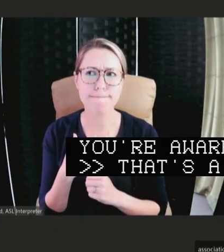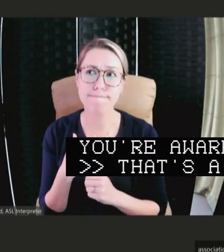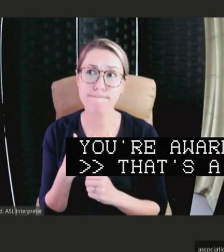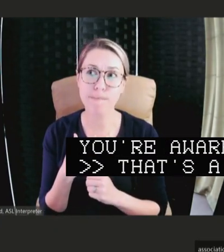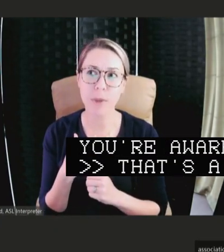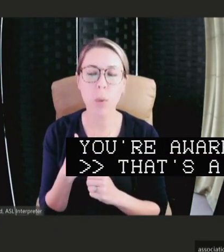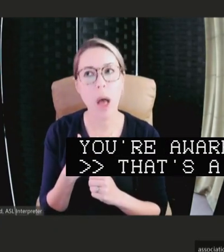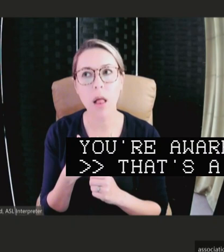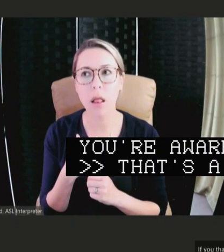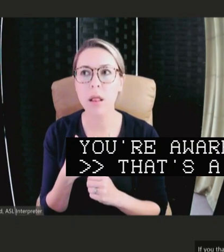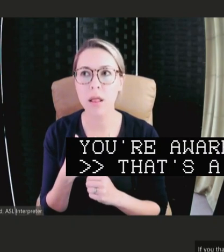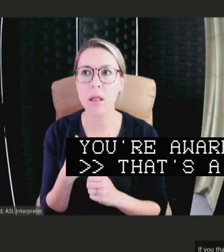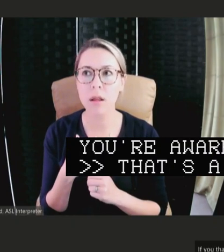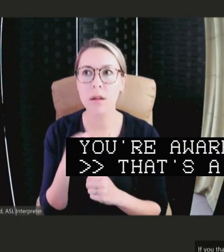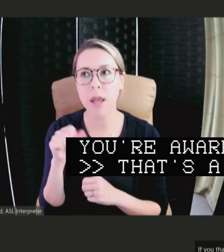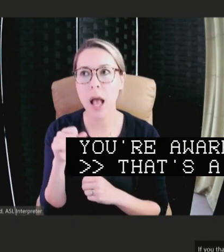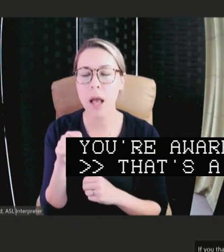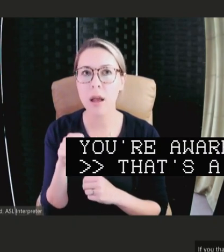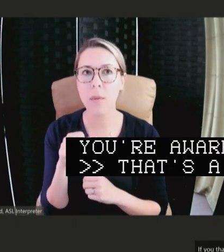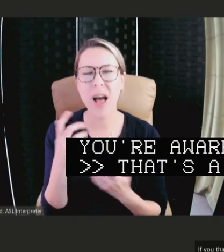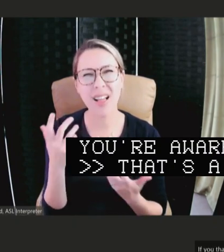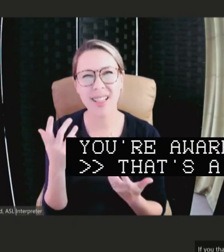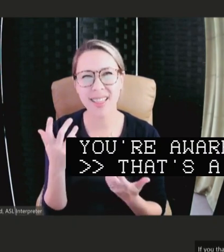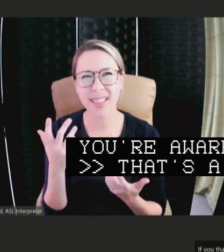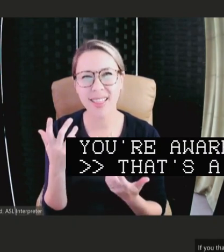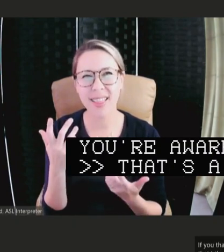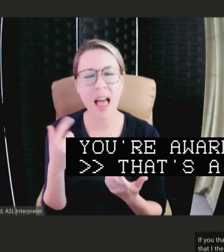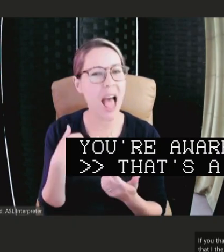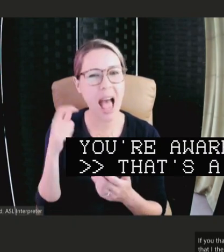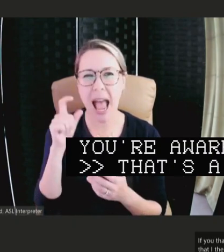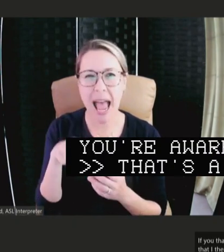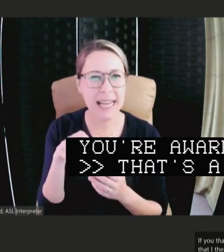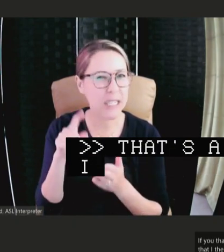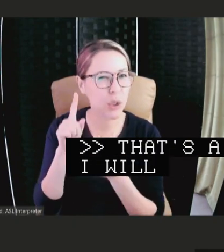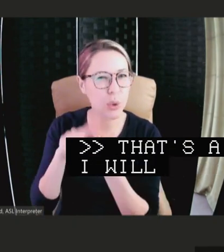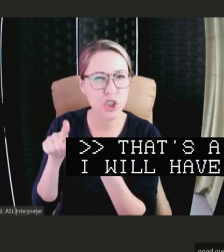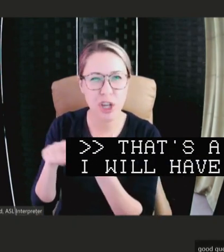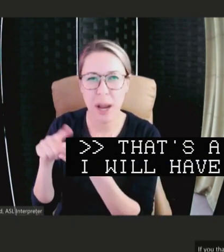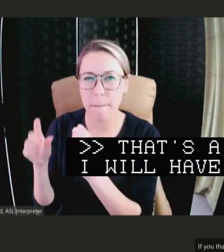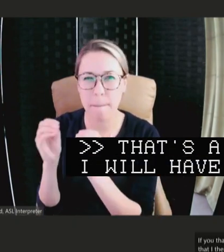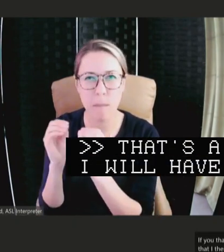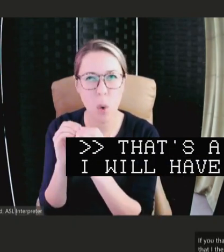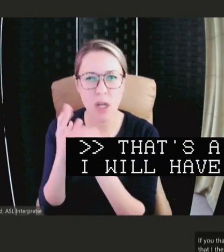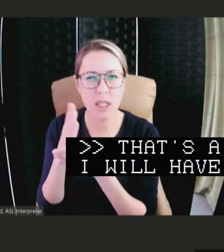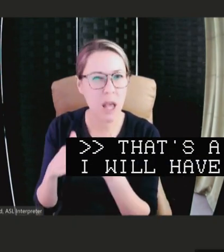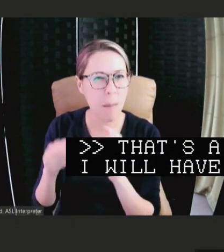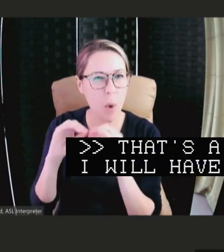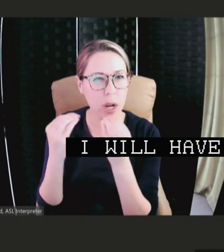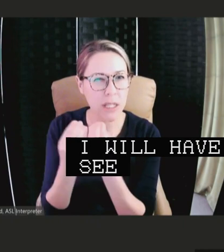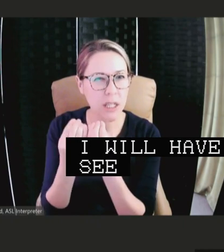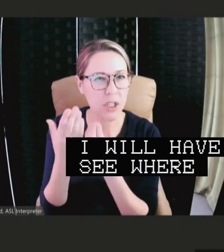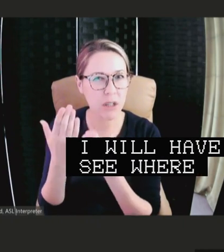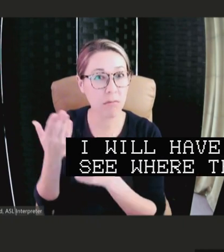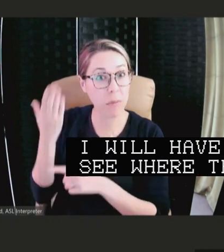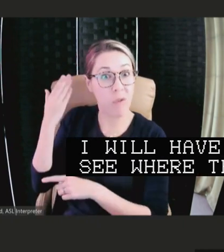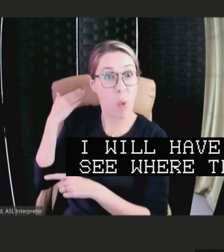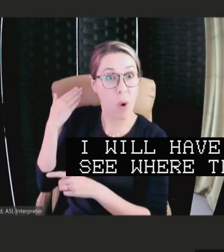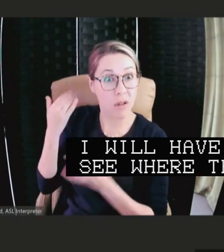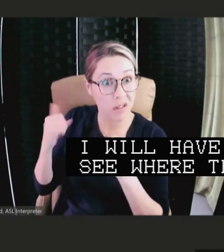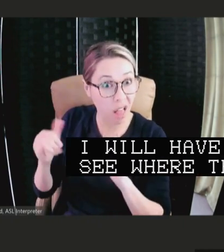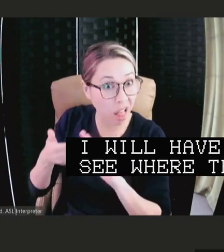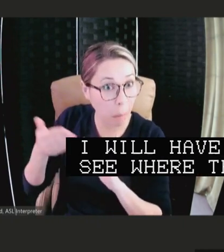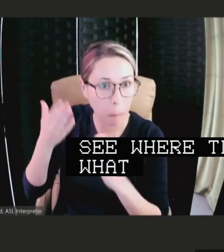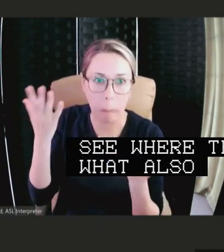there certainly have been ones that I actually need to look into that to see where things stand now, because what also changed in the